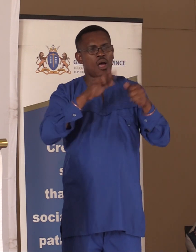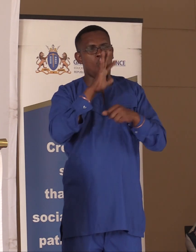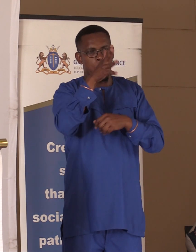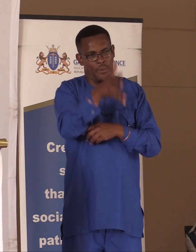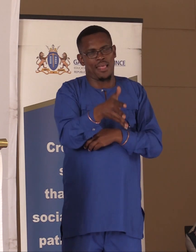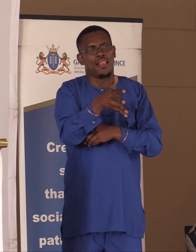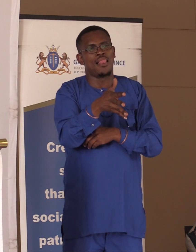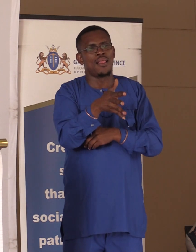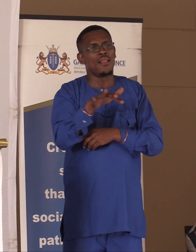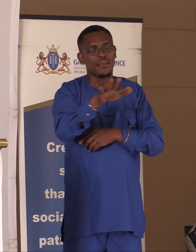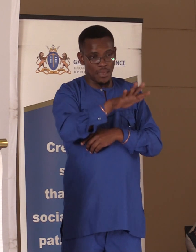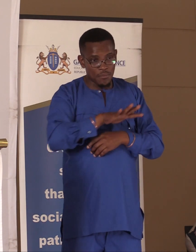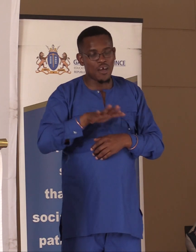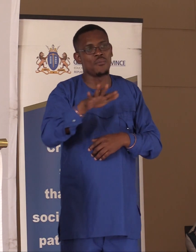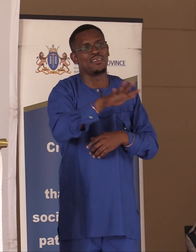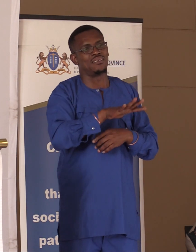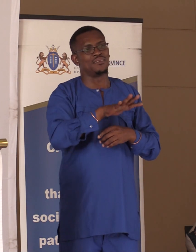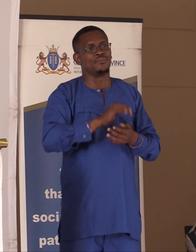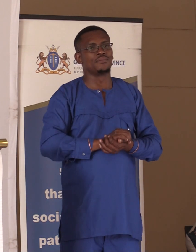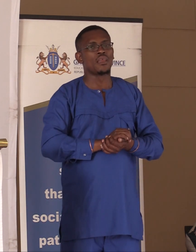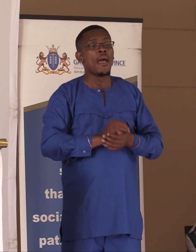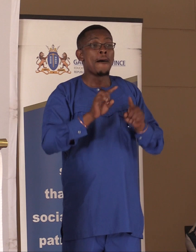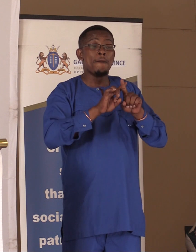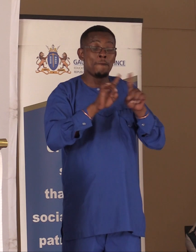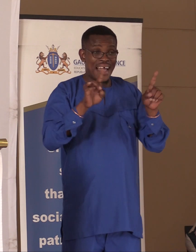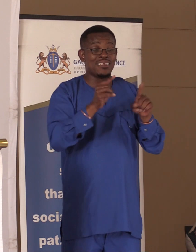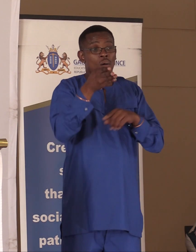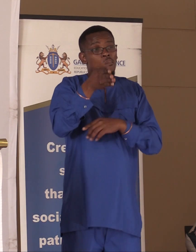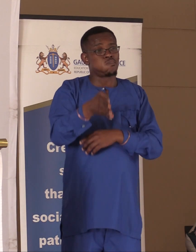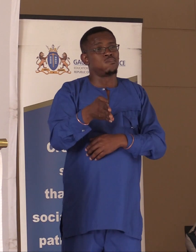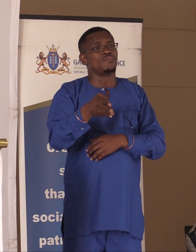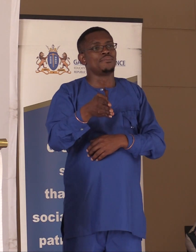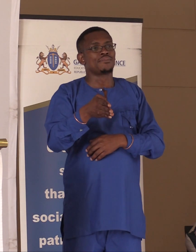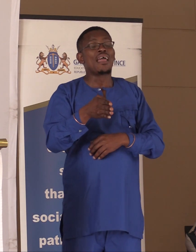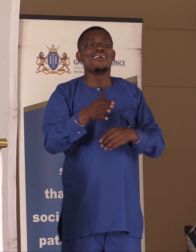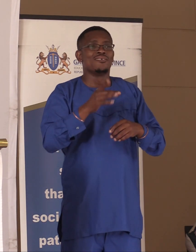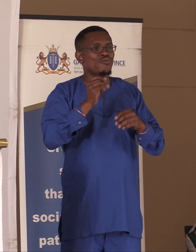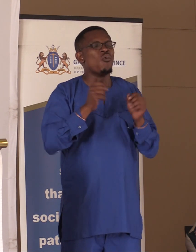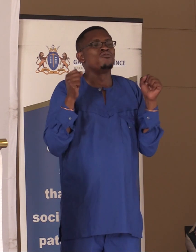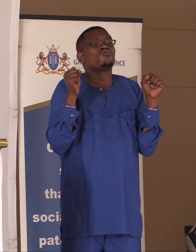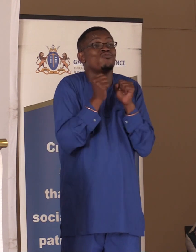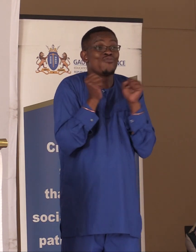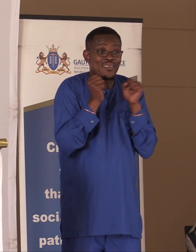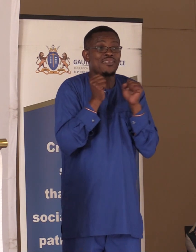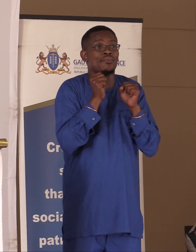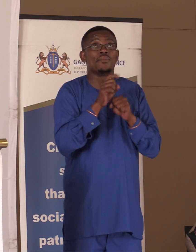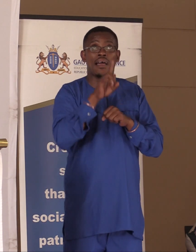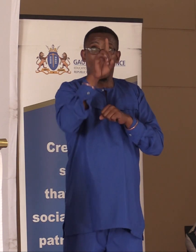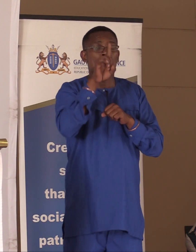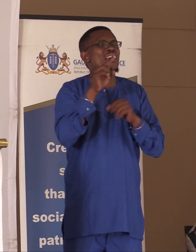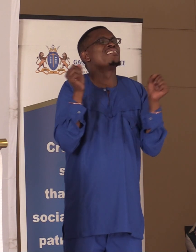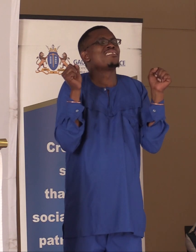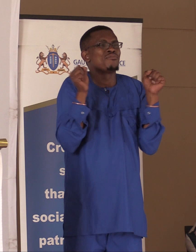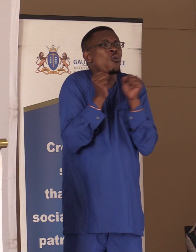environmental degradation, degradation of our environments, right? But it's there. So it's freezing as you go up. So